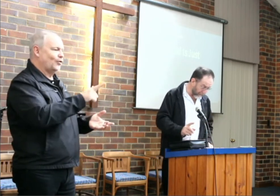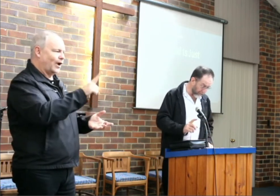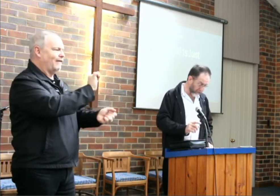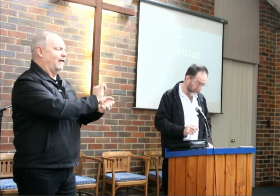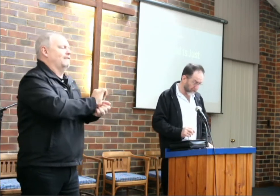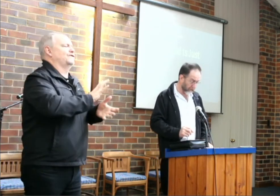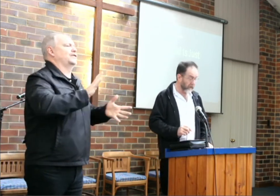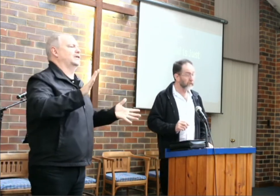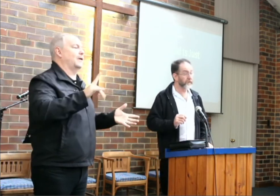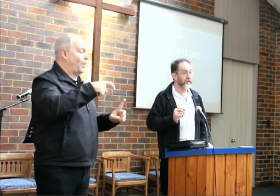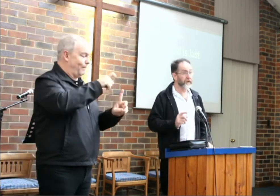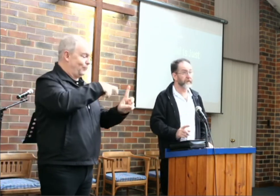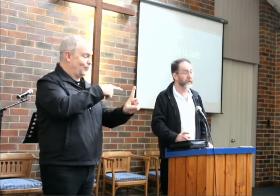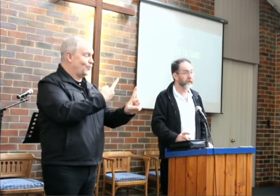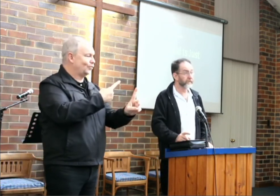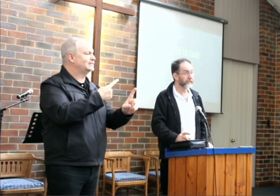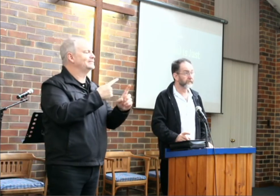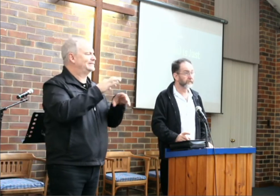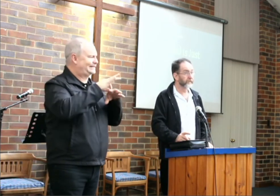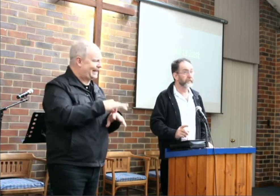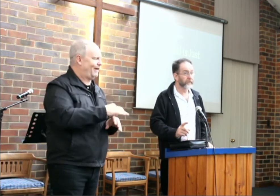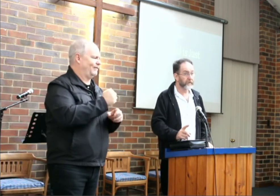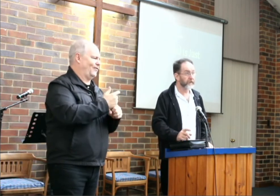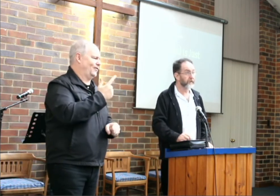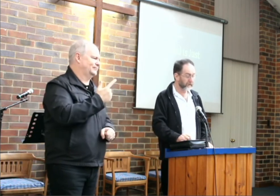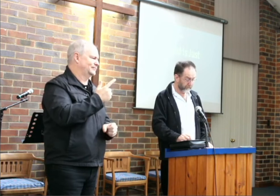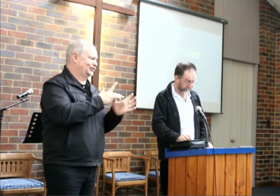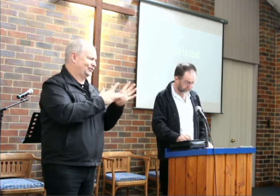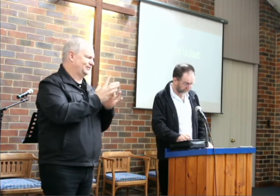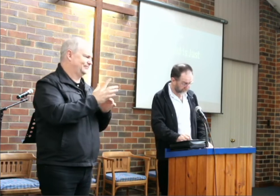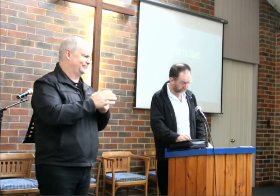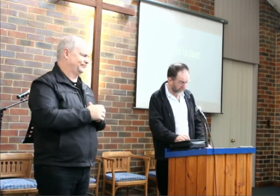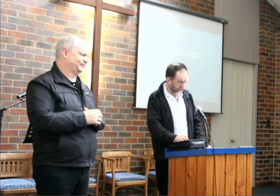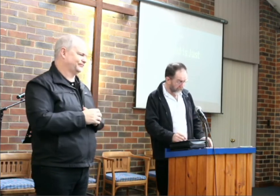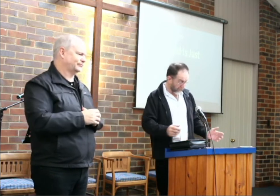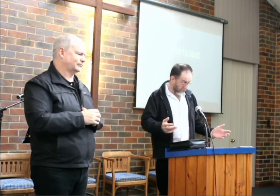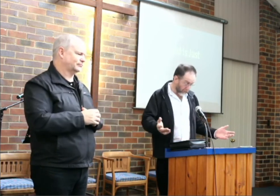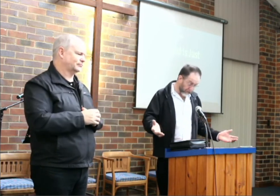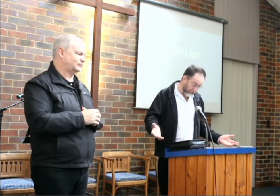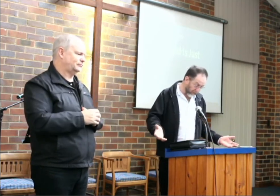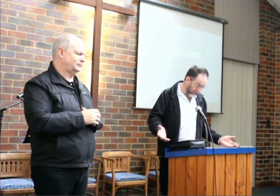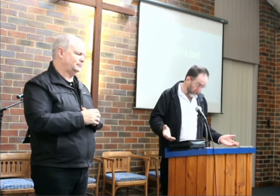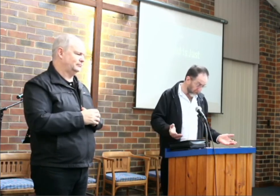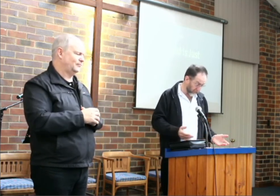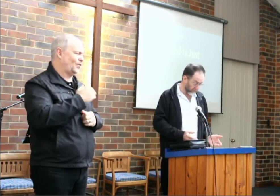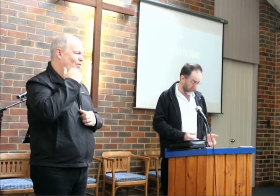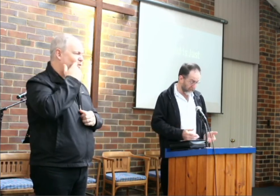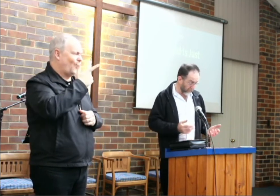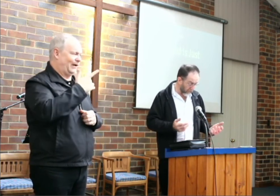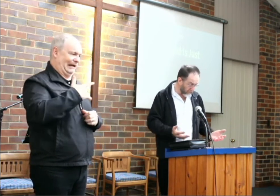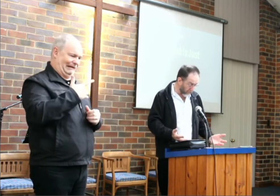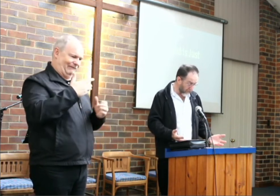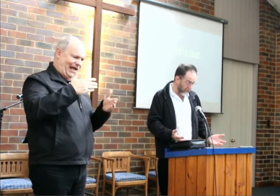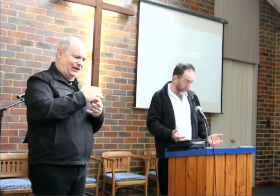And that person was the Son of God, Jesus. He always lived under God's rule, yet